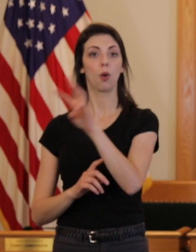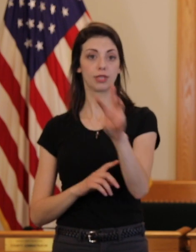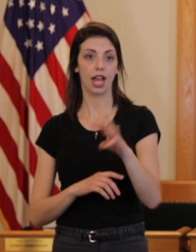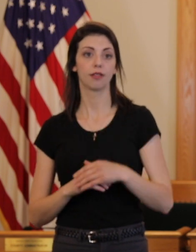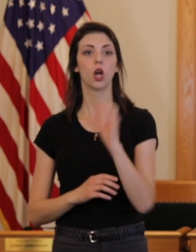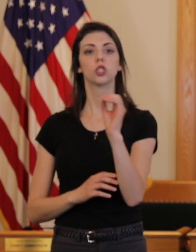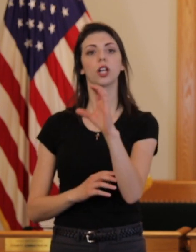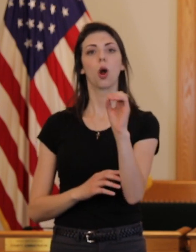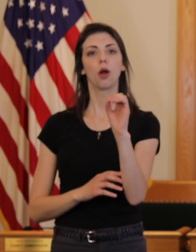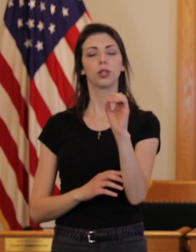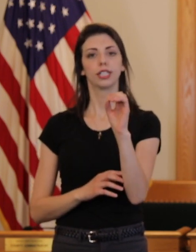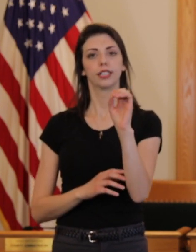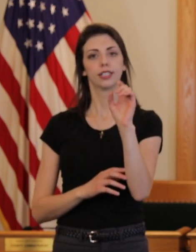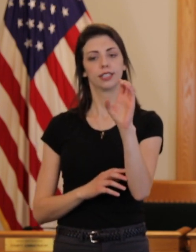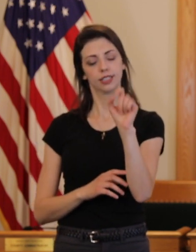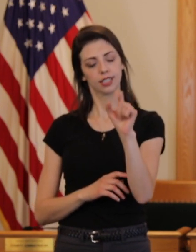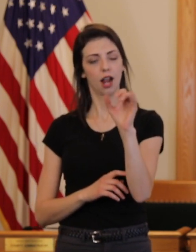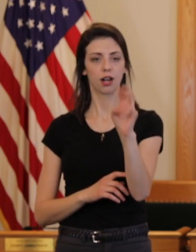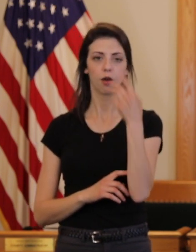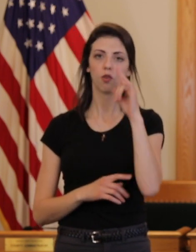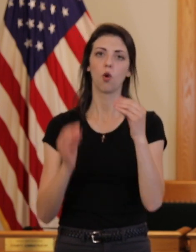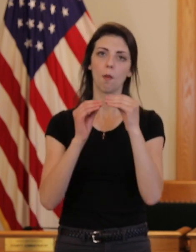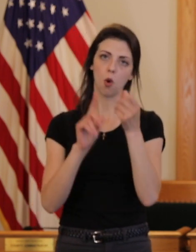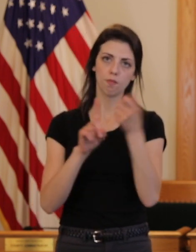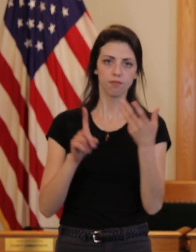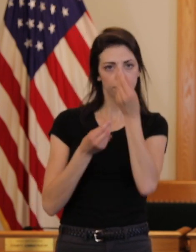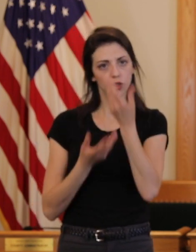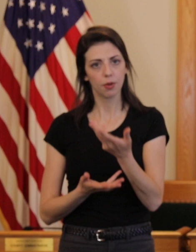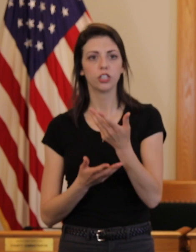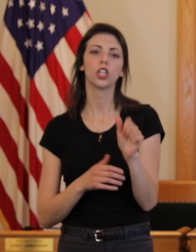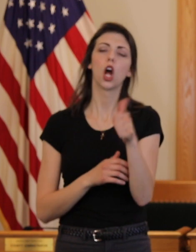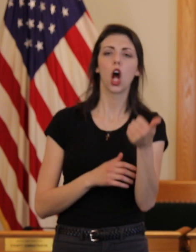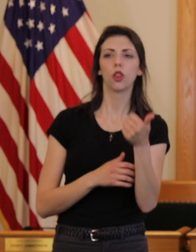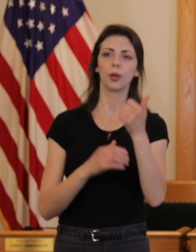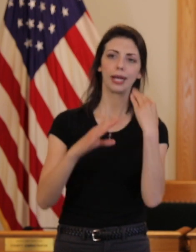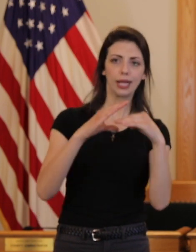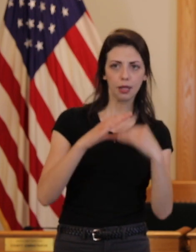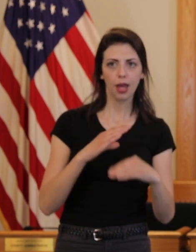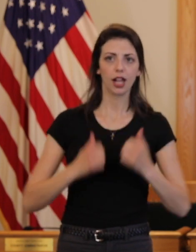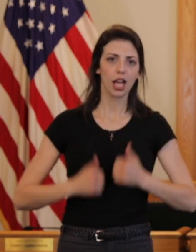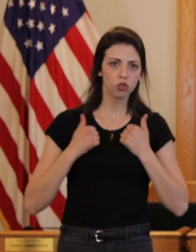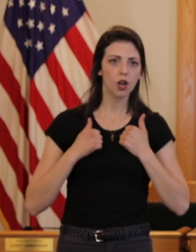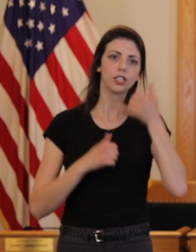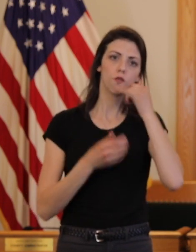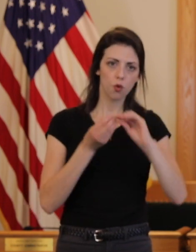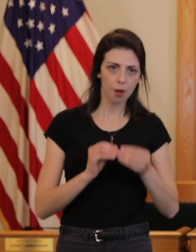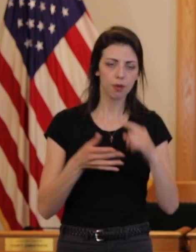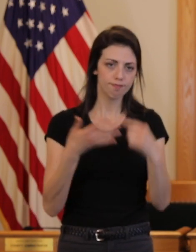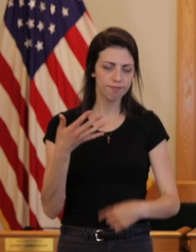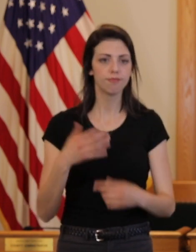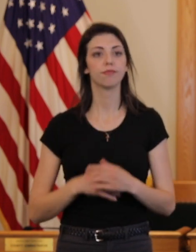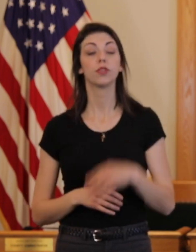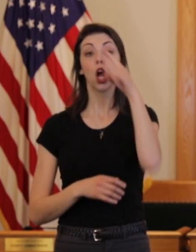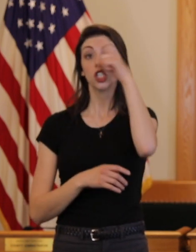at oswegocounty.com for more information, along with email addresses and phone numbers. Summer hours are 8 a.m.